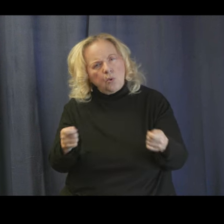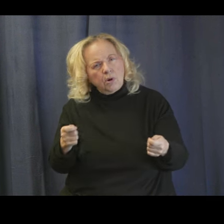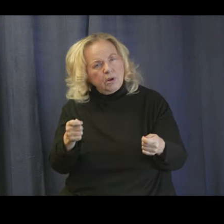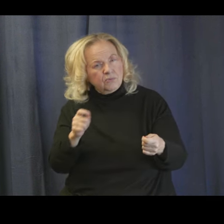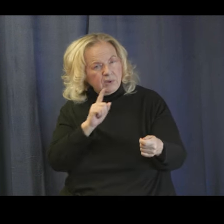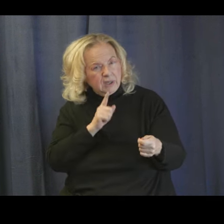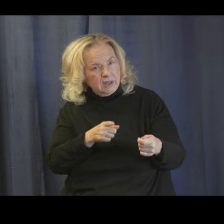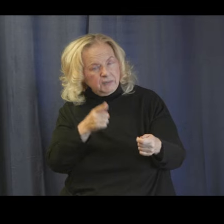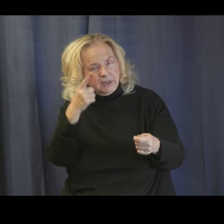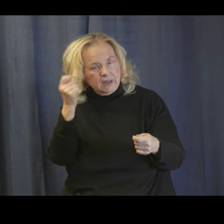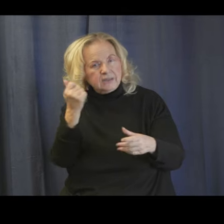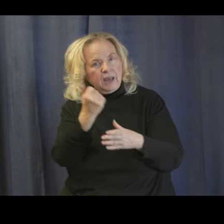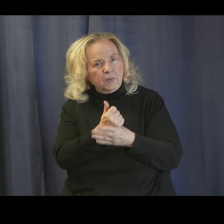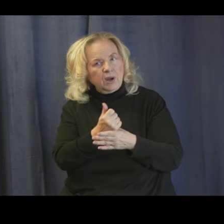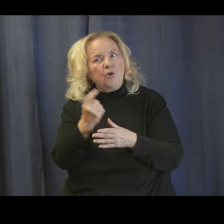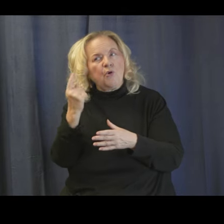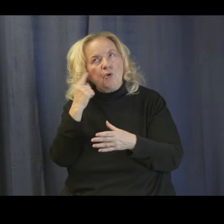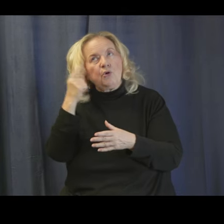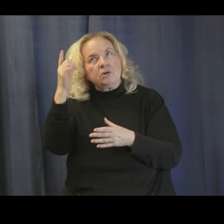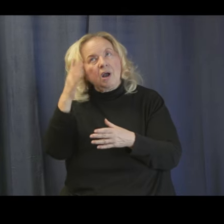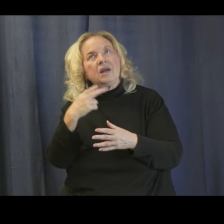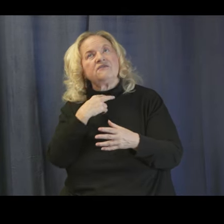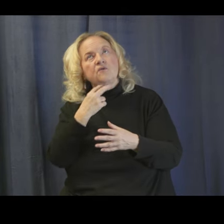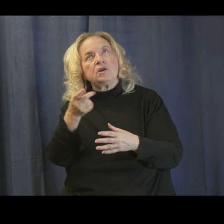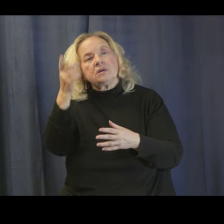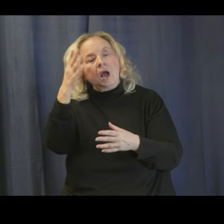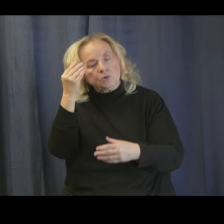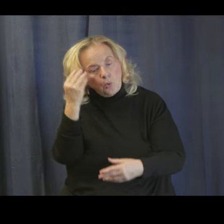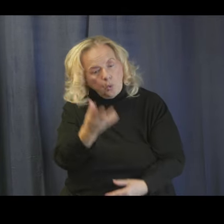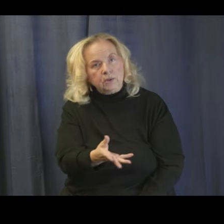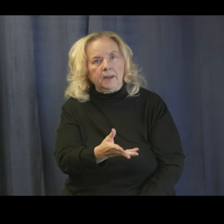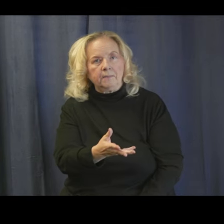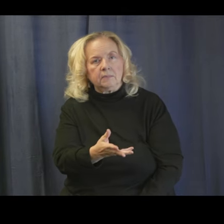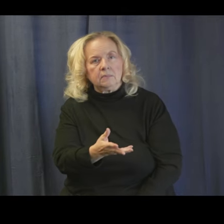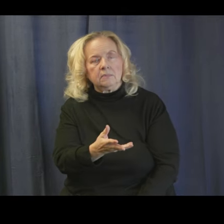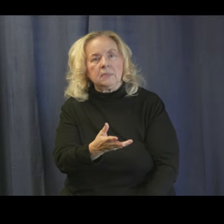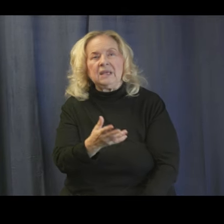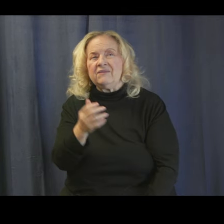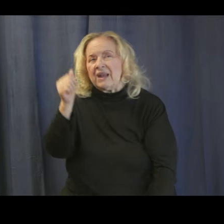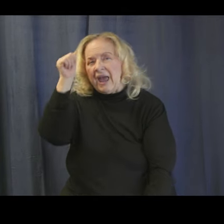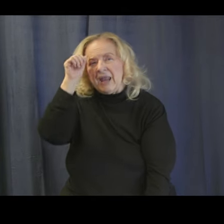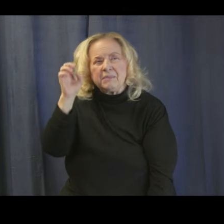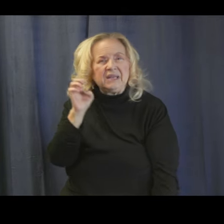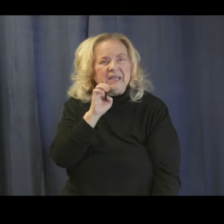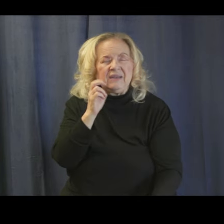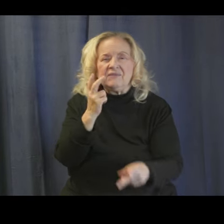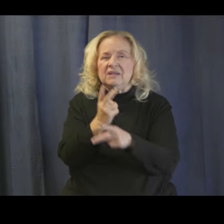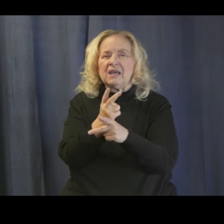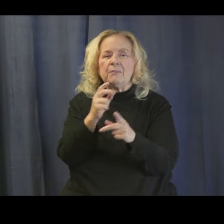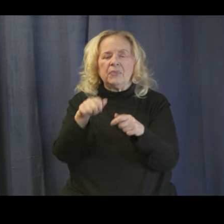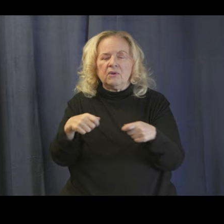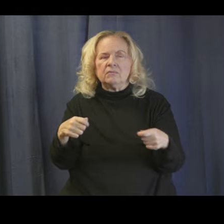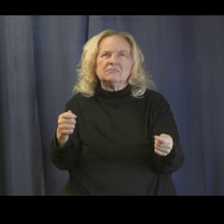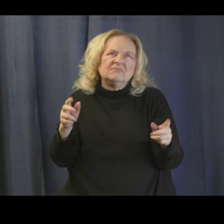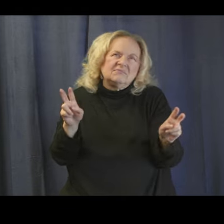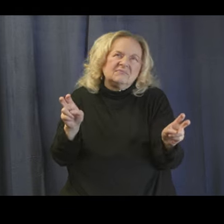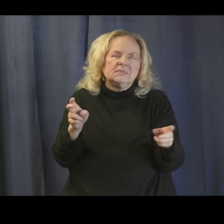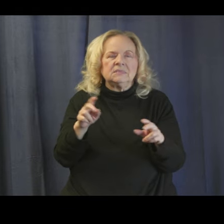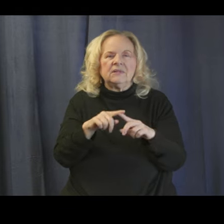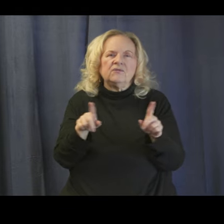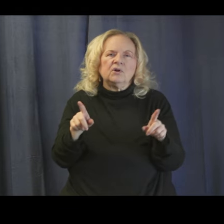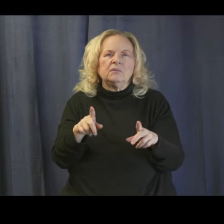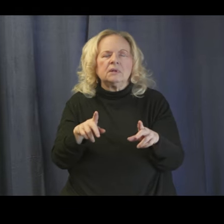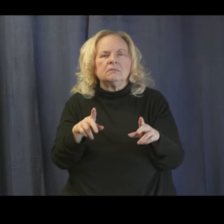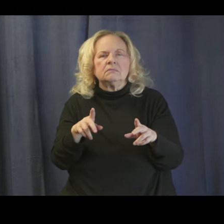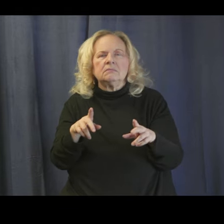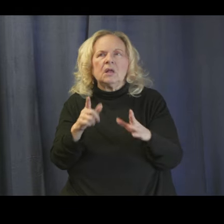Wow. Because Abraham heard God's voice and God told him. Even Adam and Eve kept the Torah. Now, not all